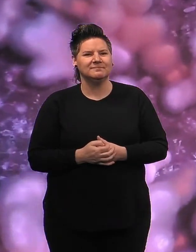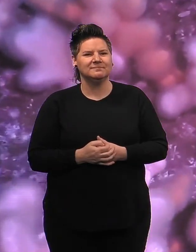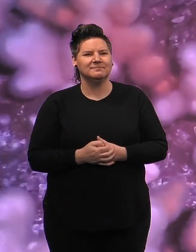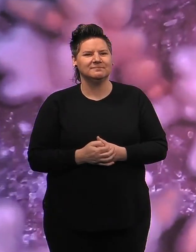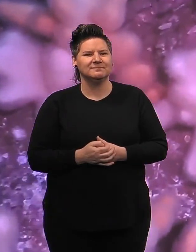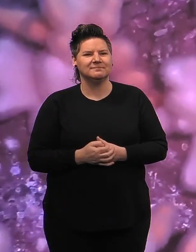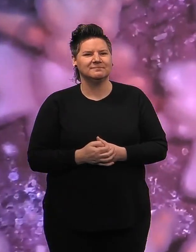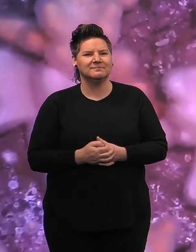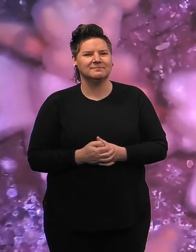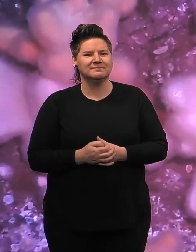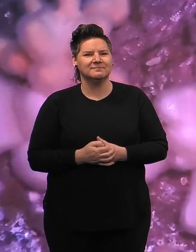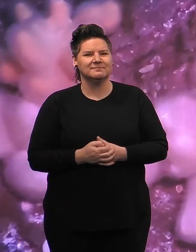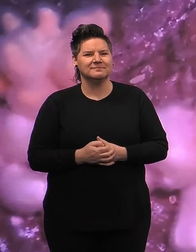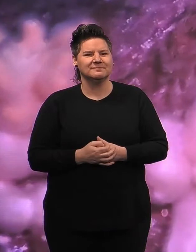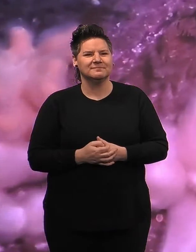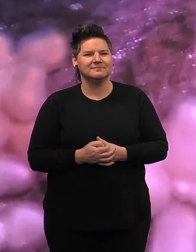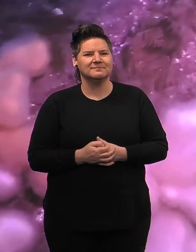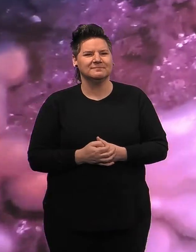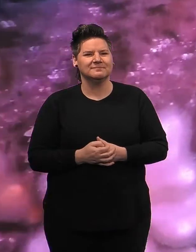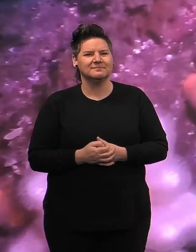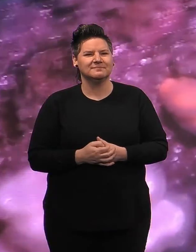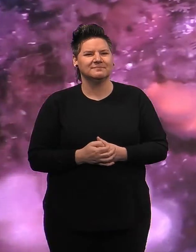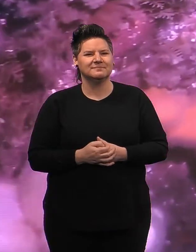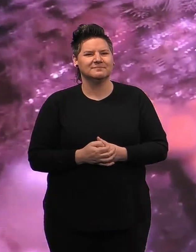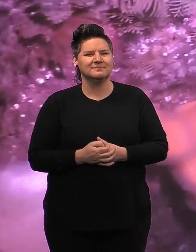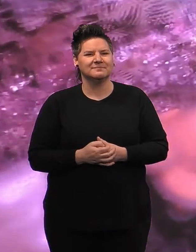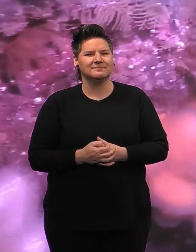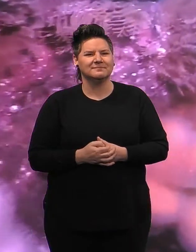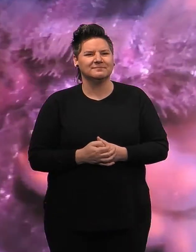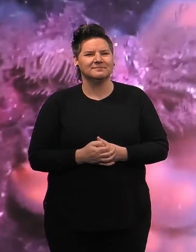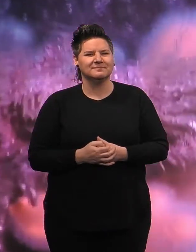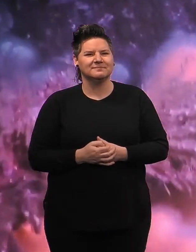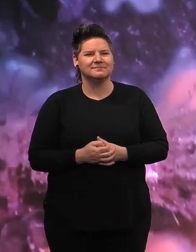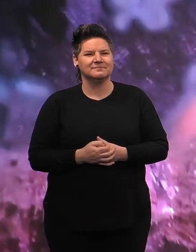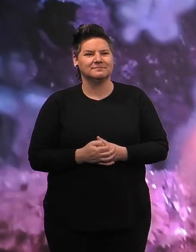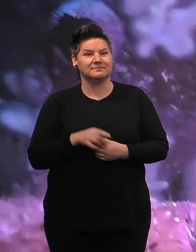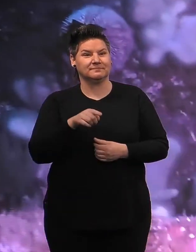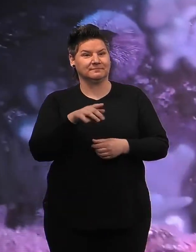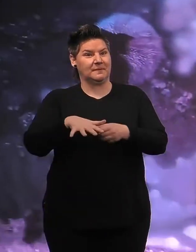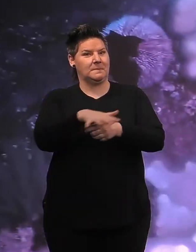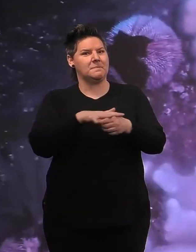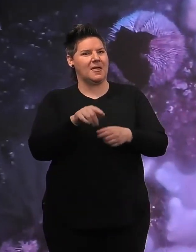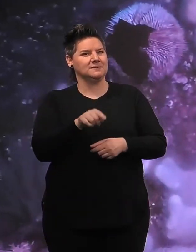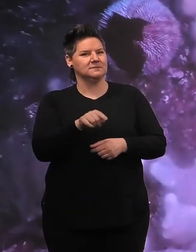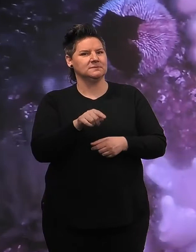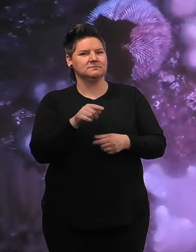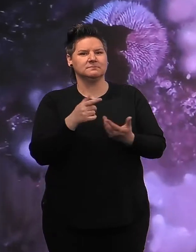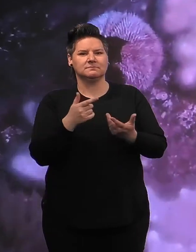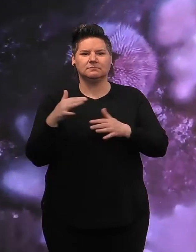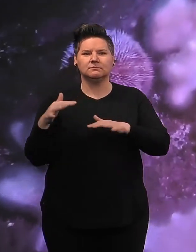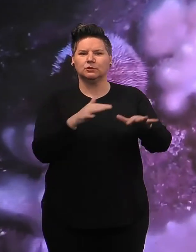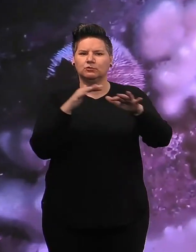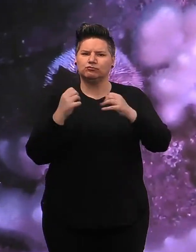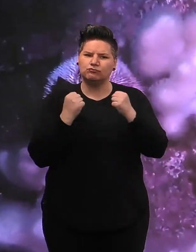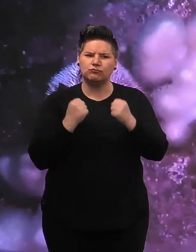And the rock completely covered with dead man's fingers, which tells you that this is a place that the current runs very strongly, because those dead man's